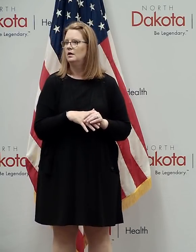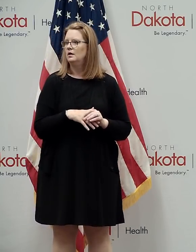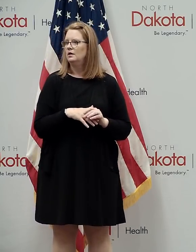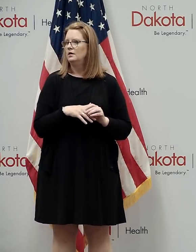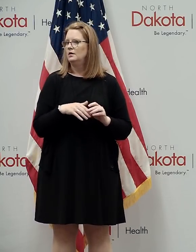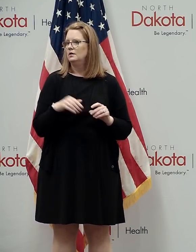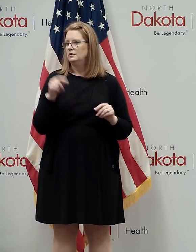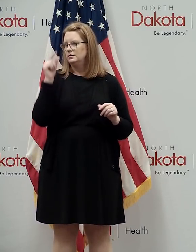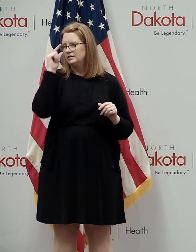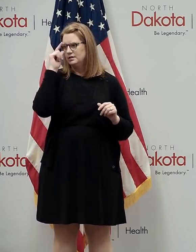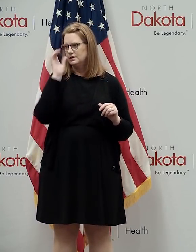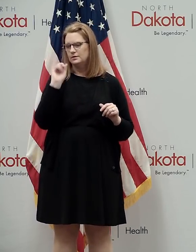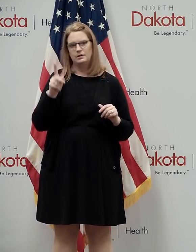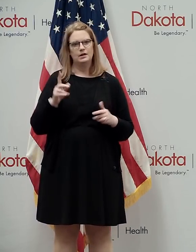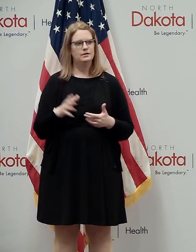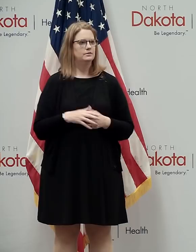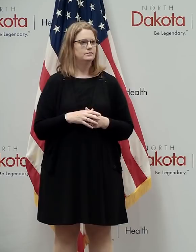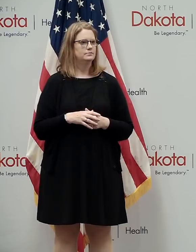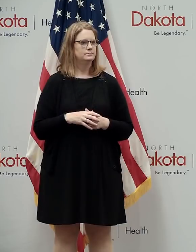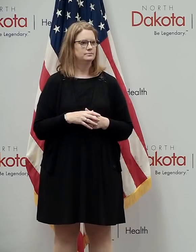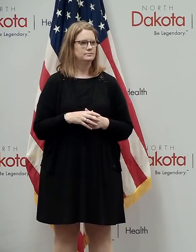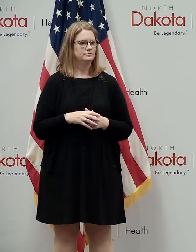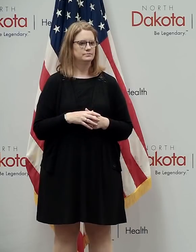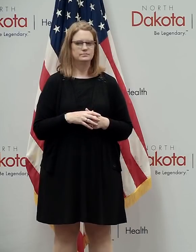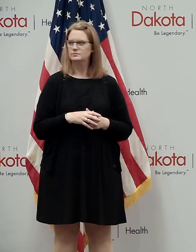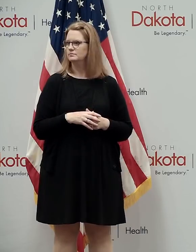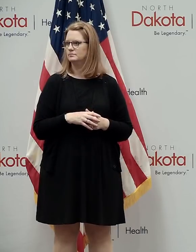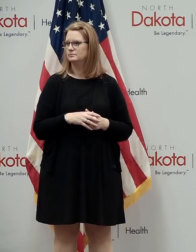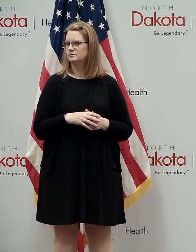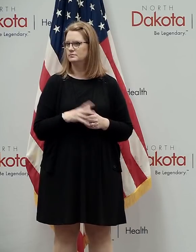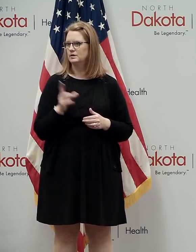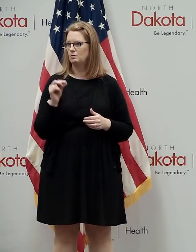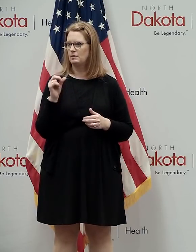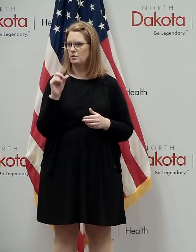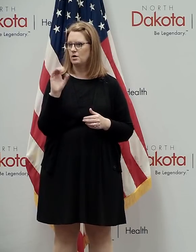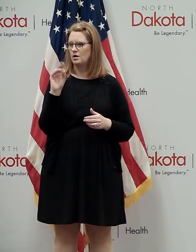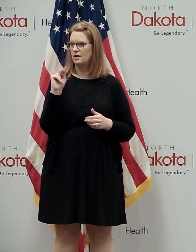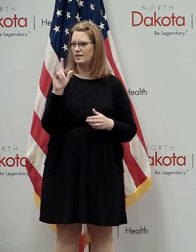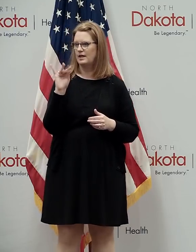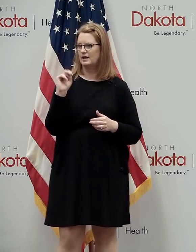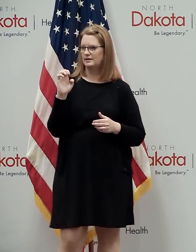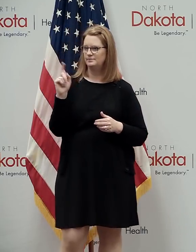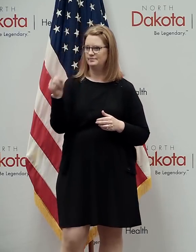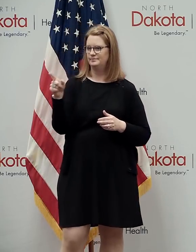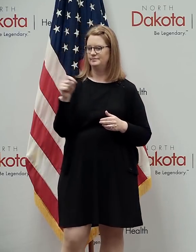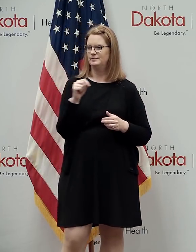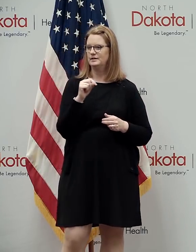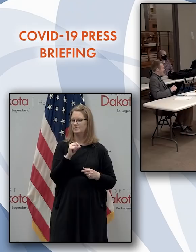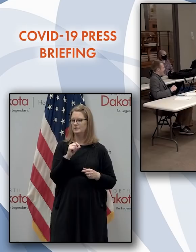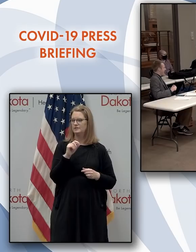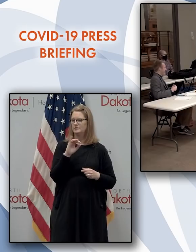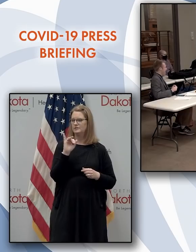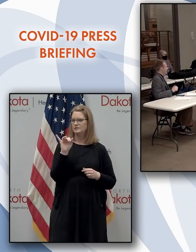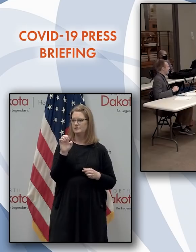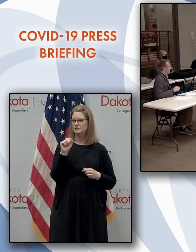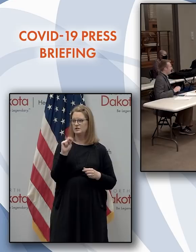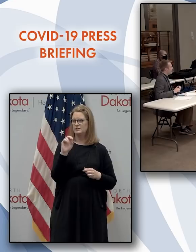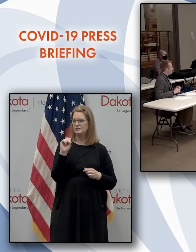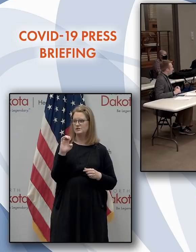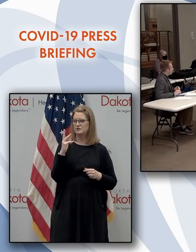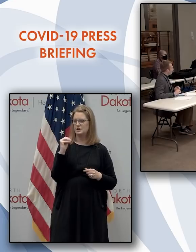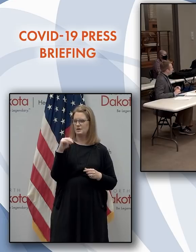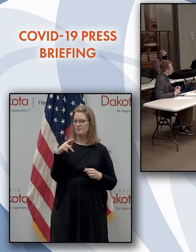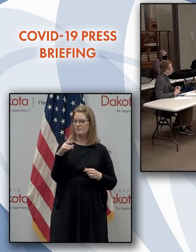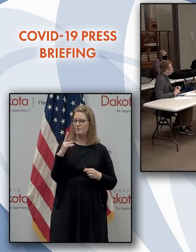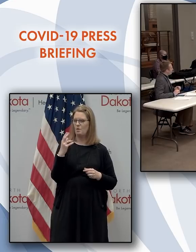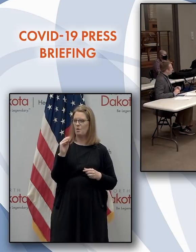Okay. Other questions? One more online, then that's the last one. Jean Schemp with Hometown Radio